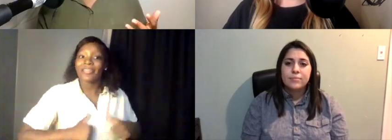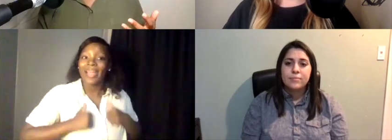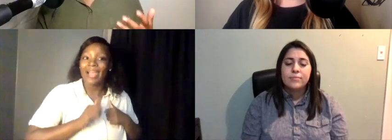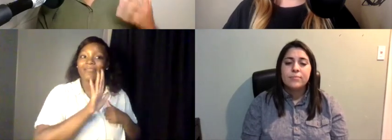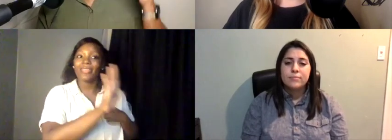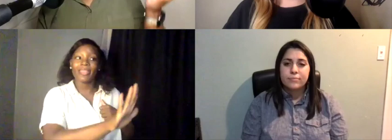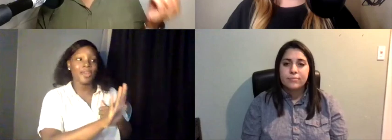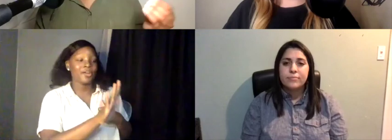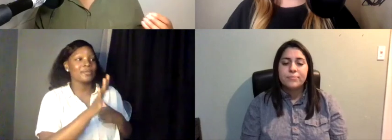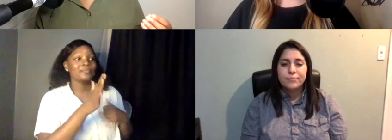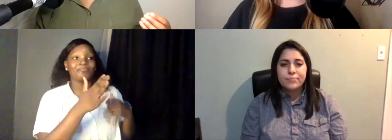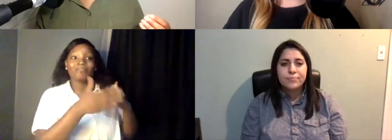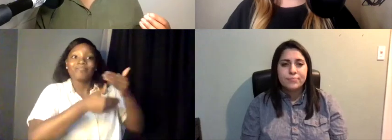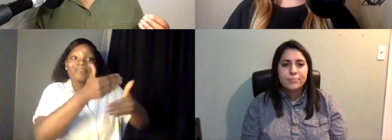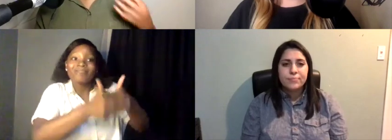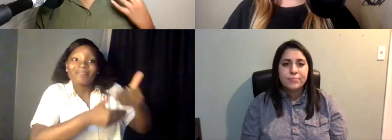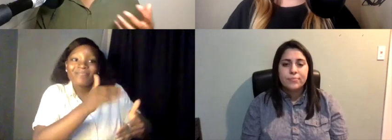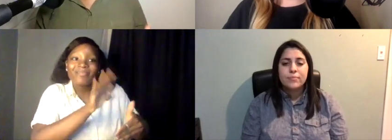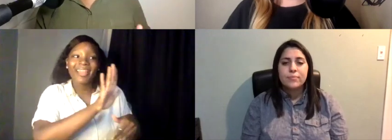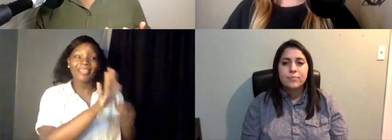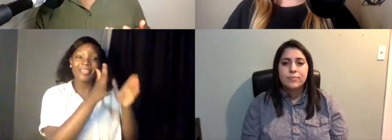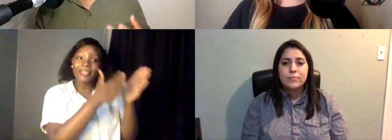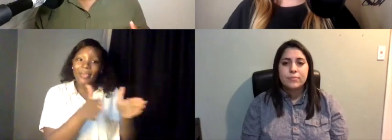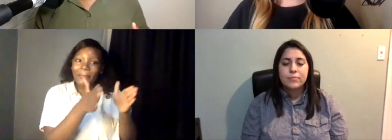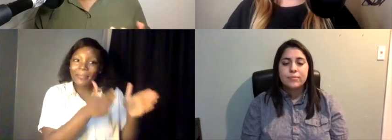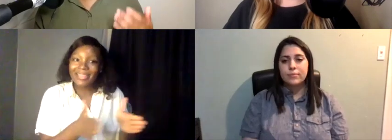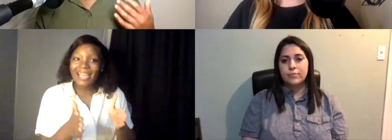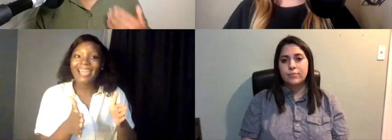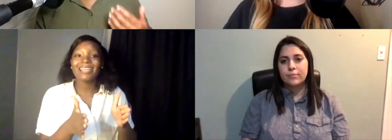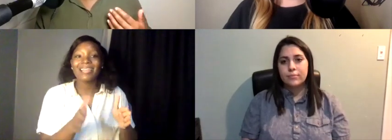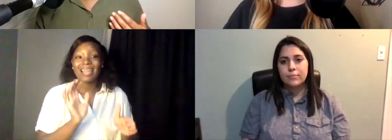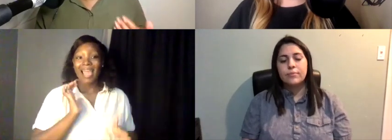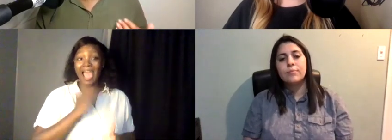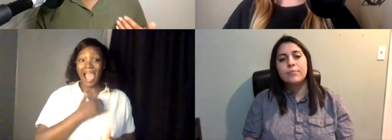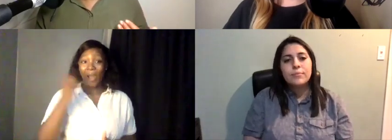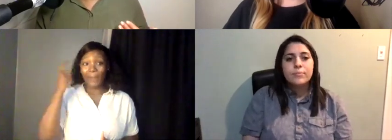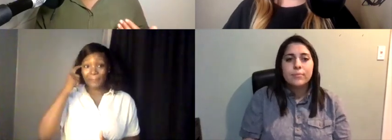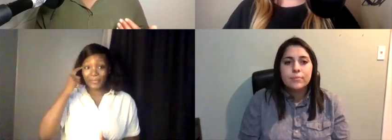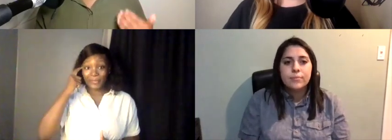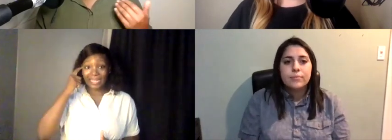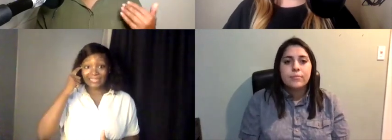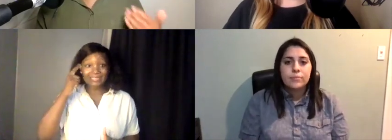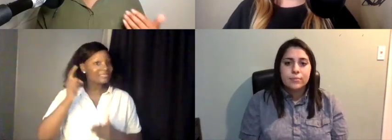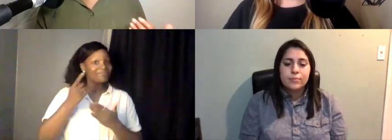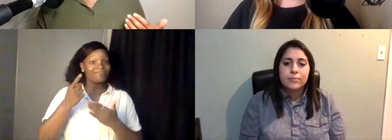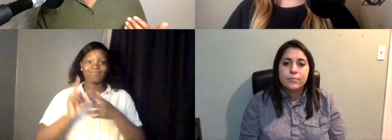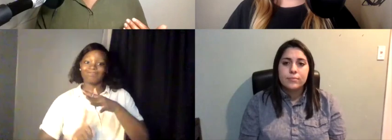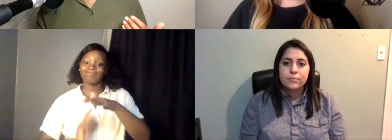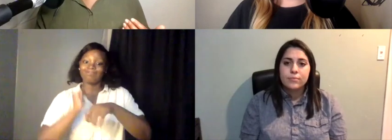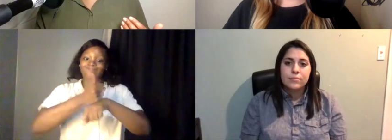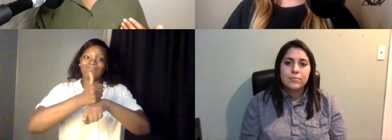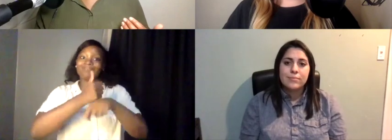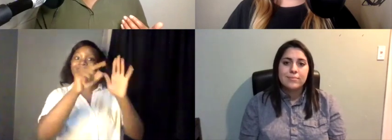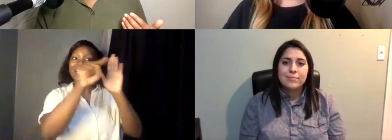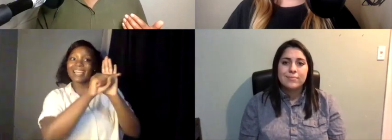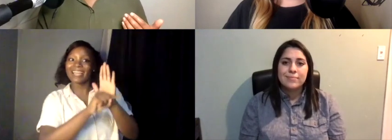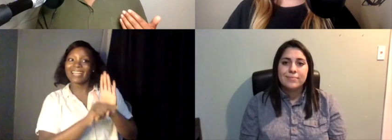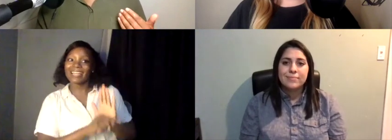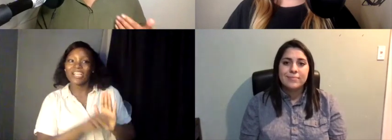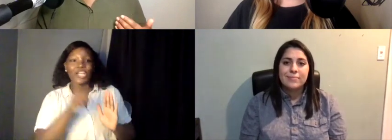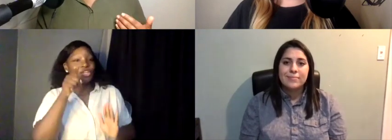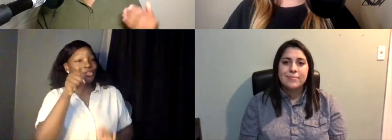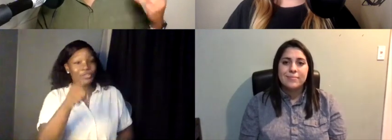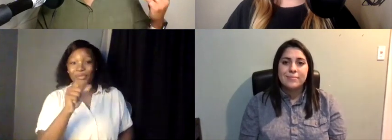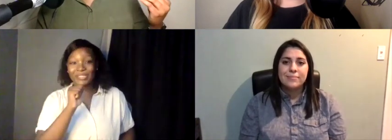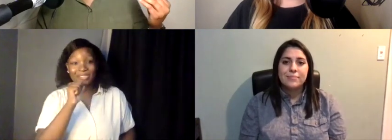norm. Just don't underestimate the fact that our own brains do enough of the negativity for us. You really don't need to add to it.